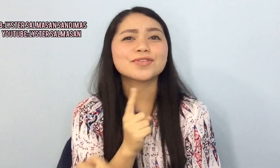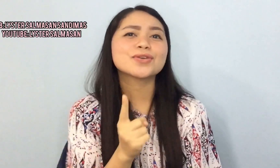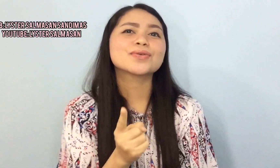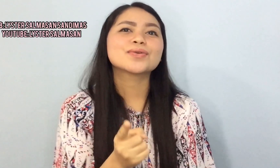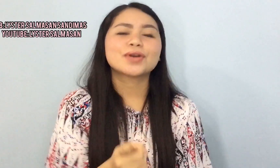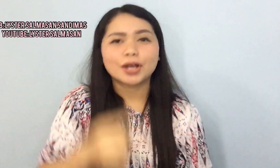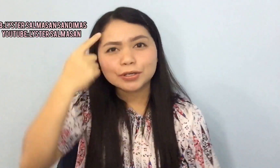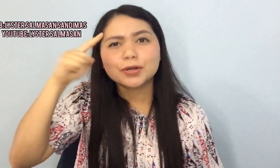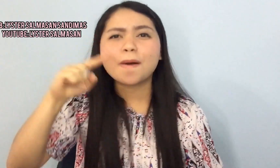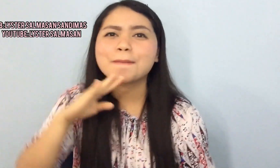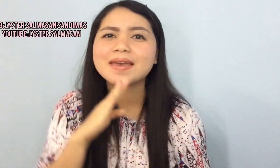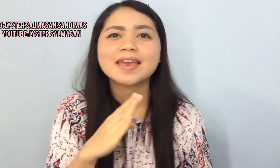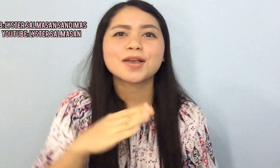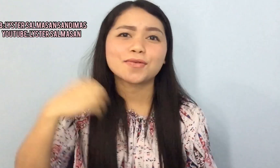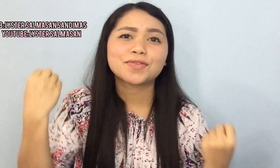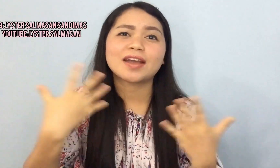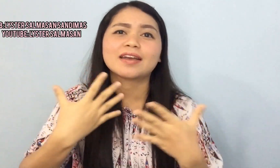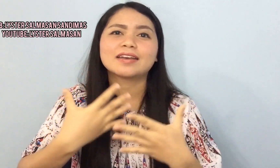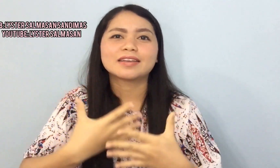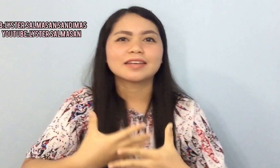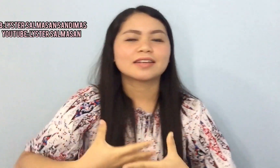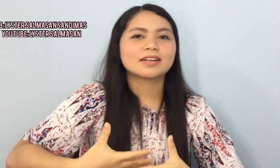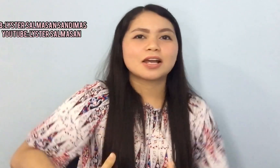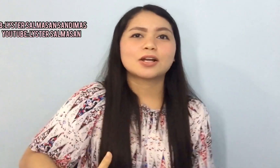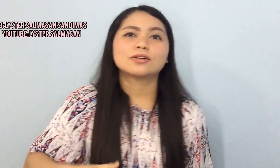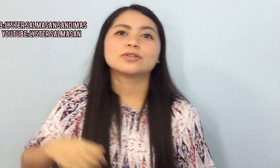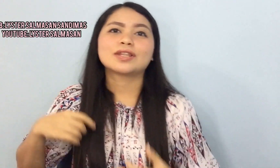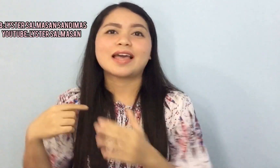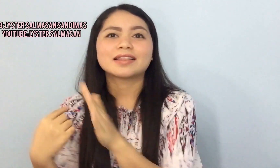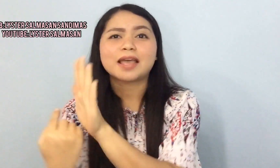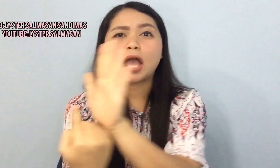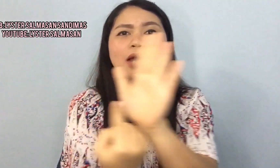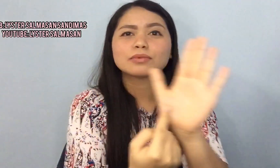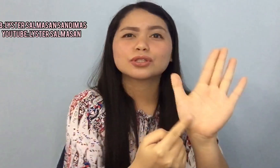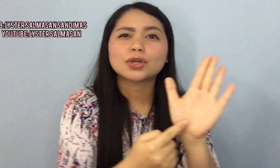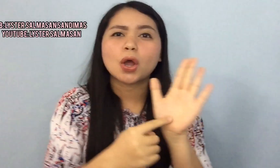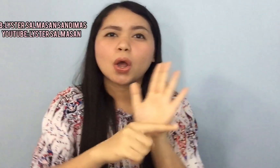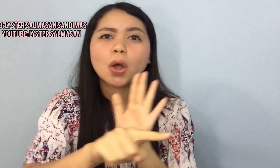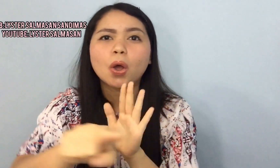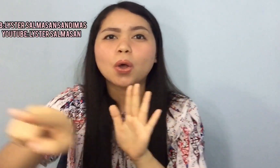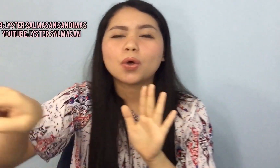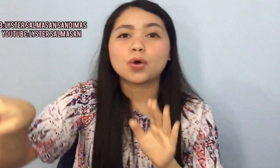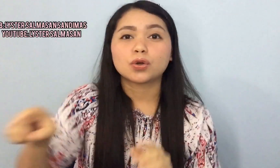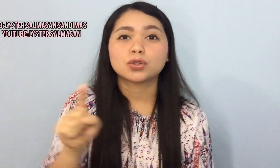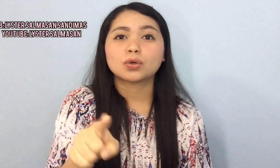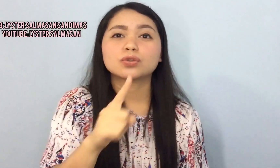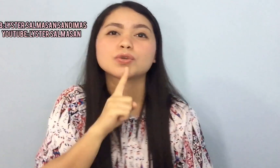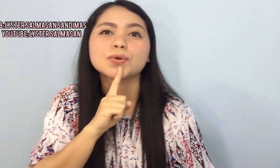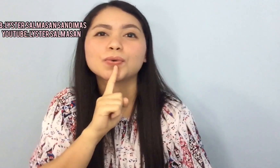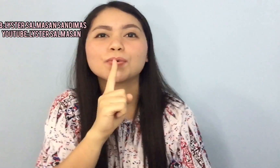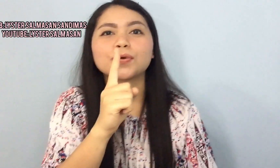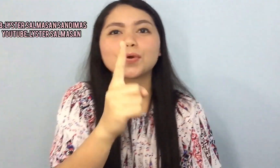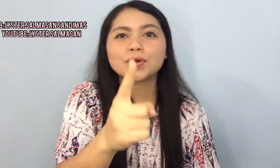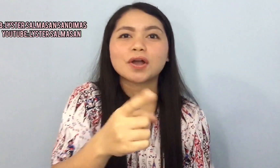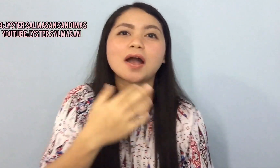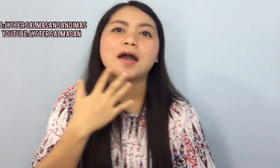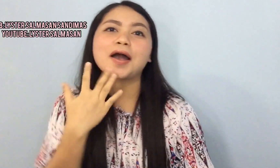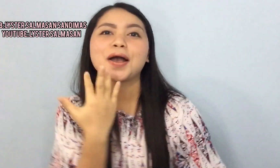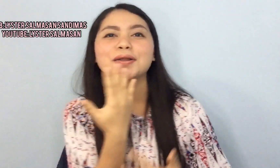you. So don't be afraid to let them show your true